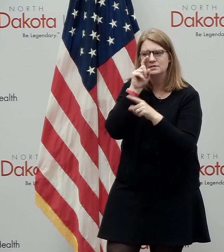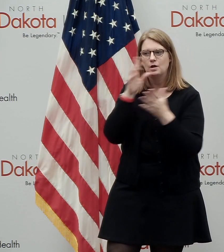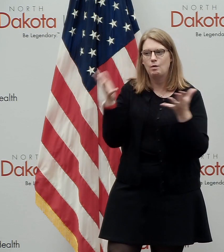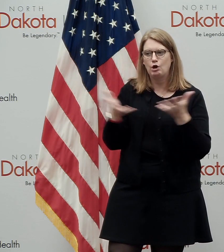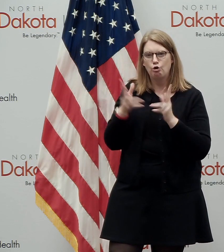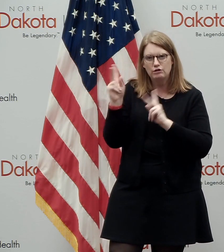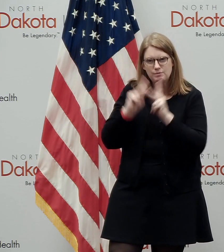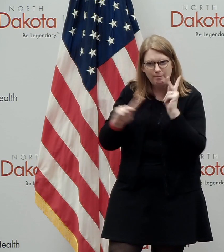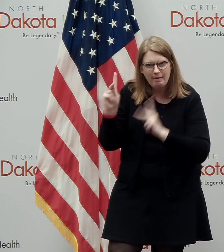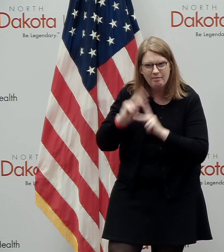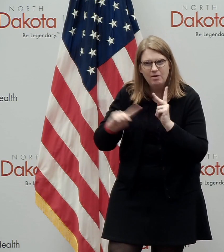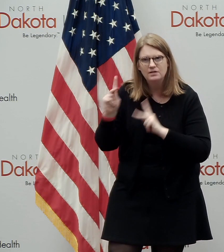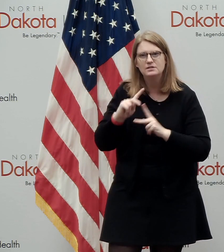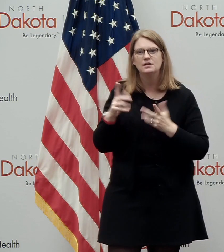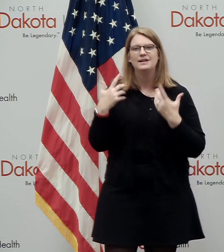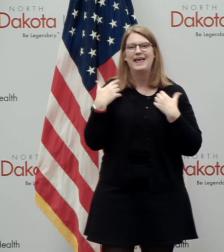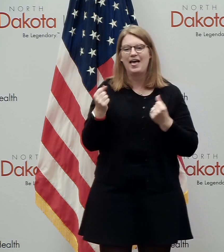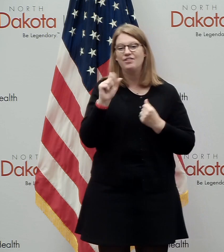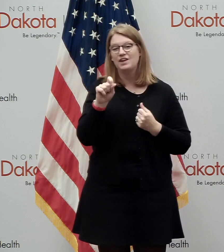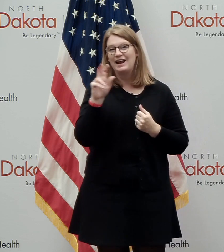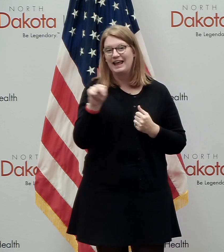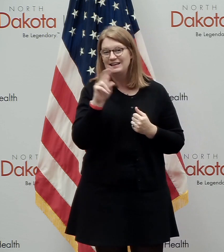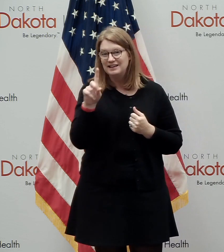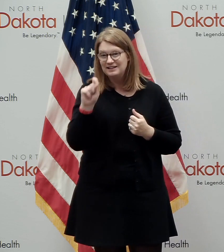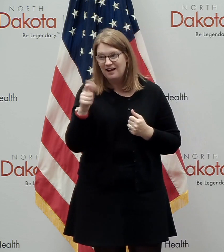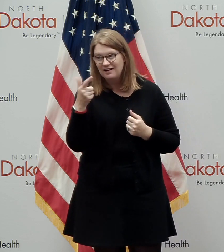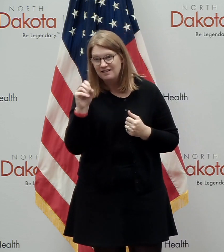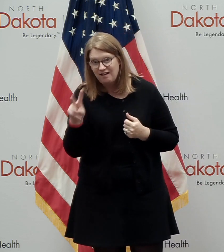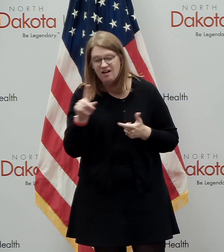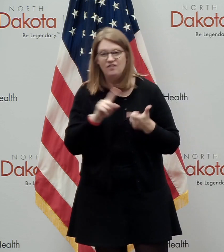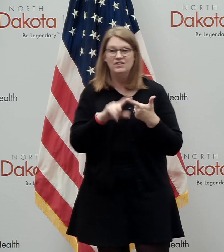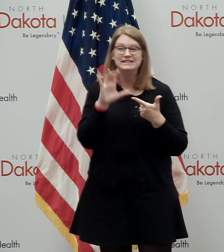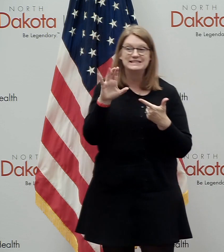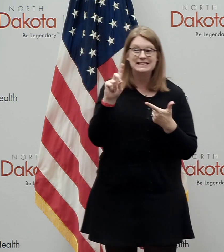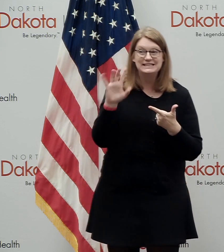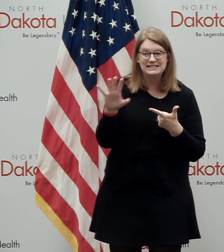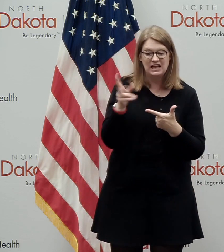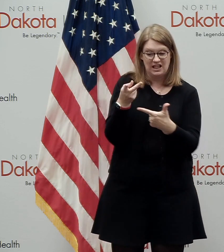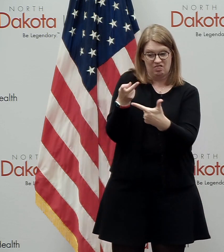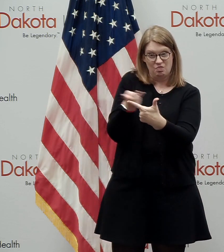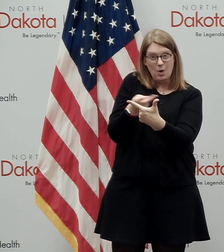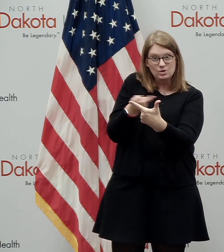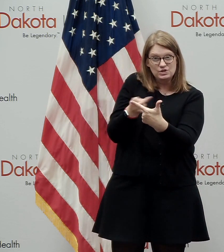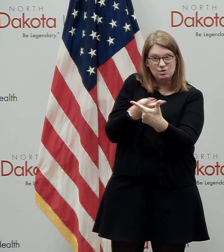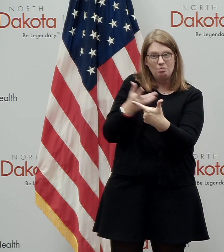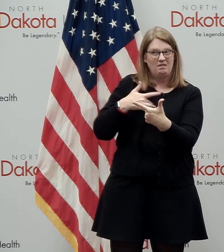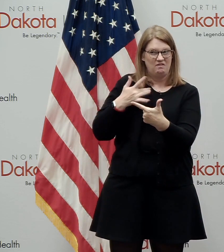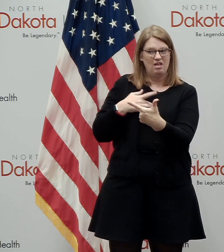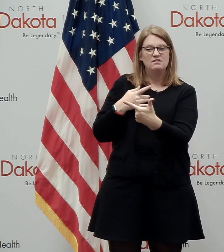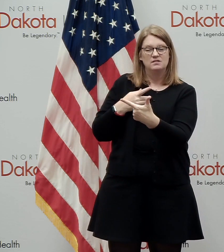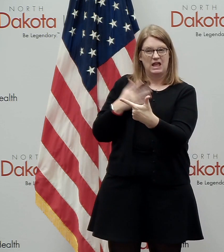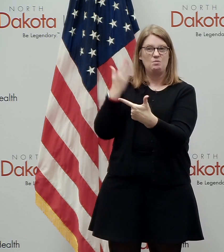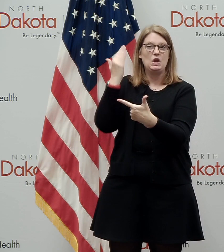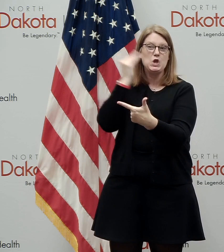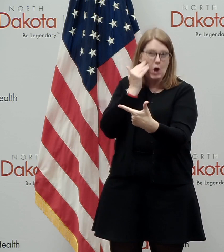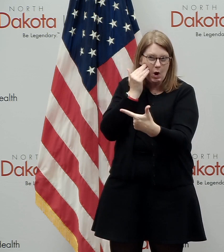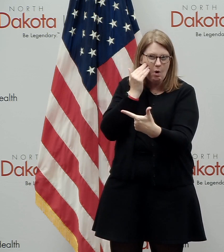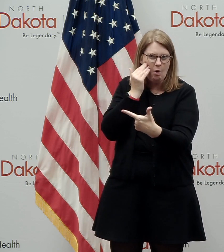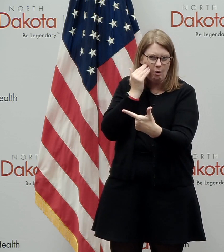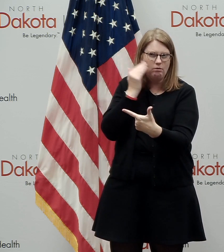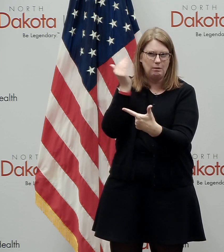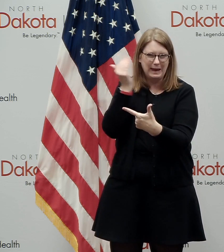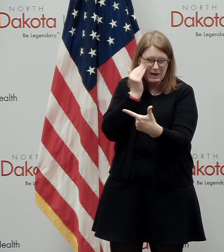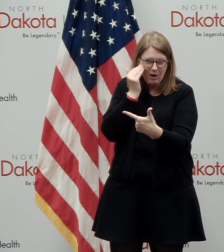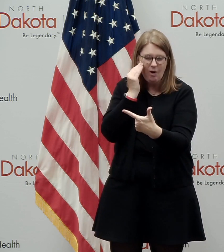information from health.nd.gov, get information from the CDC. These are places where we do know and can verify that the data